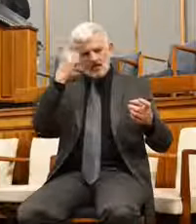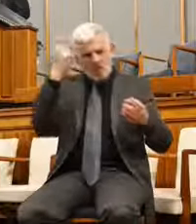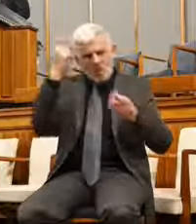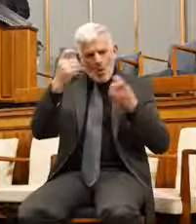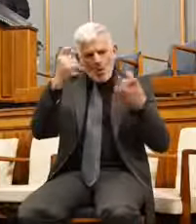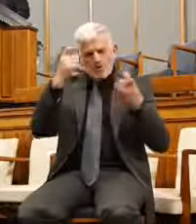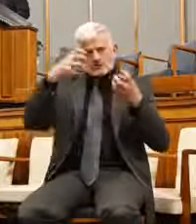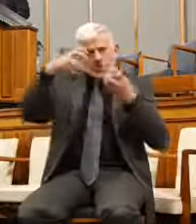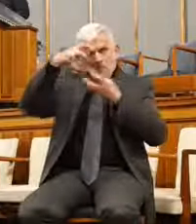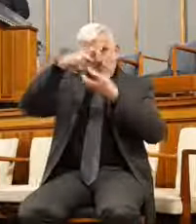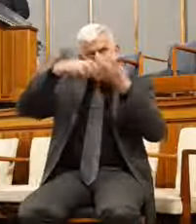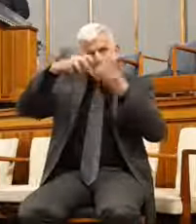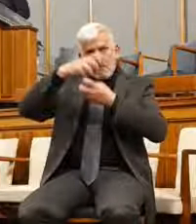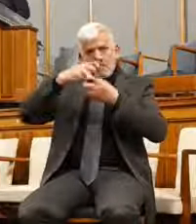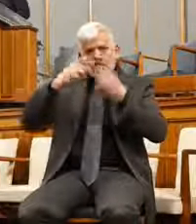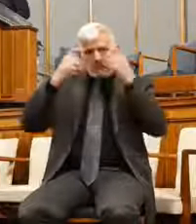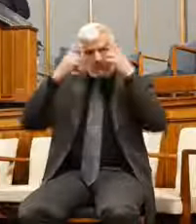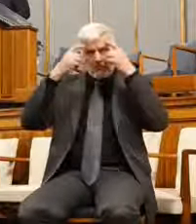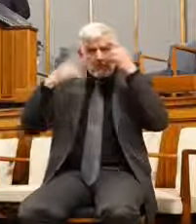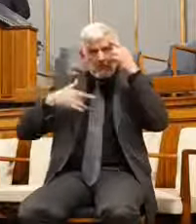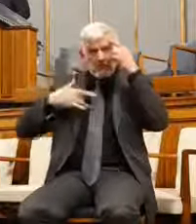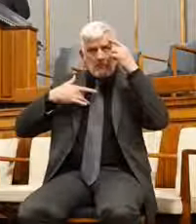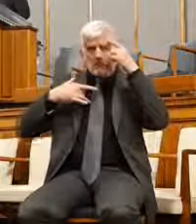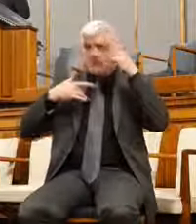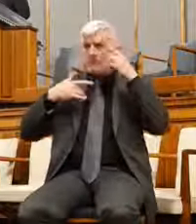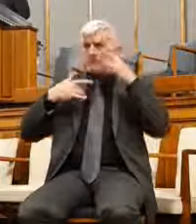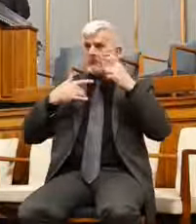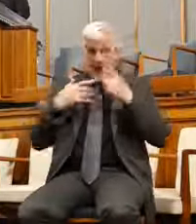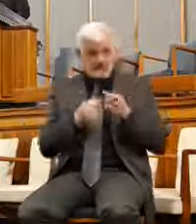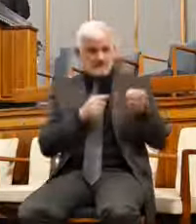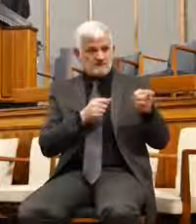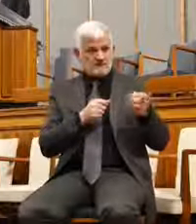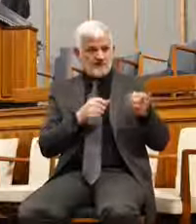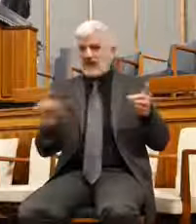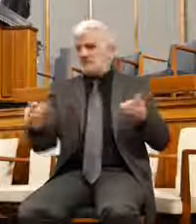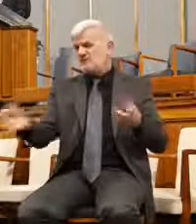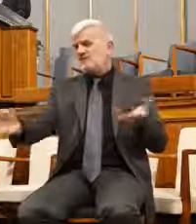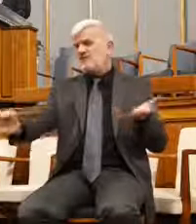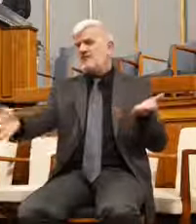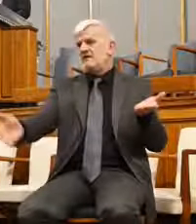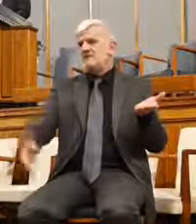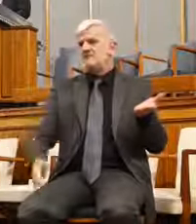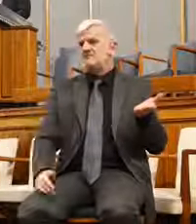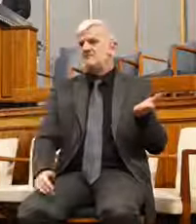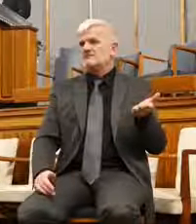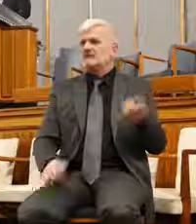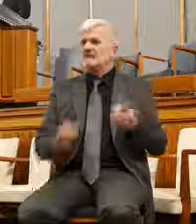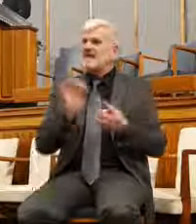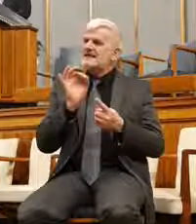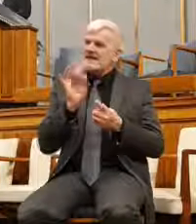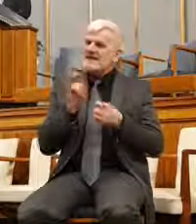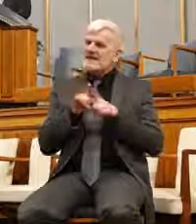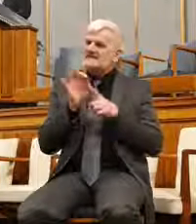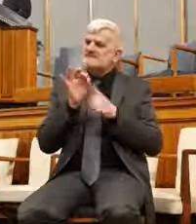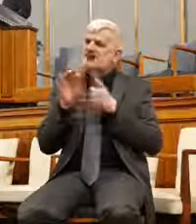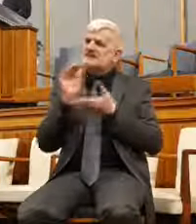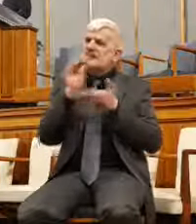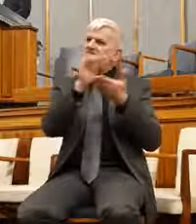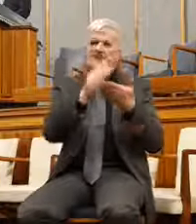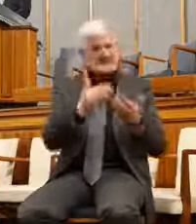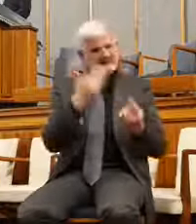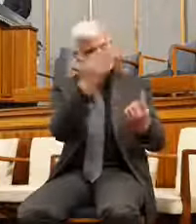complex, conscious life, consciousness, that great special gift. They don't